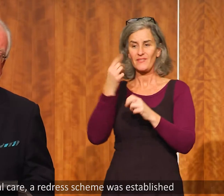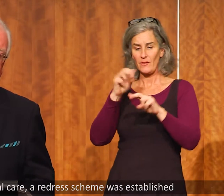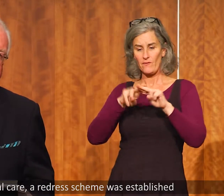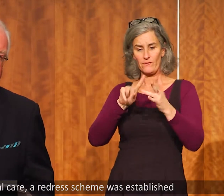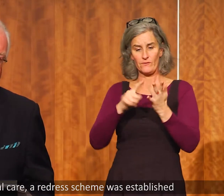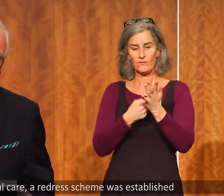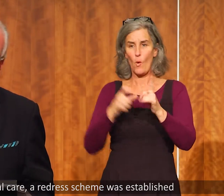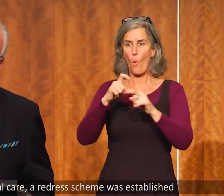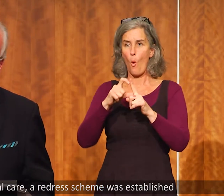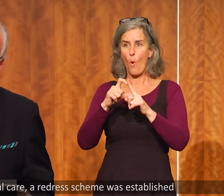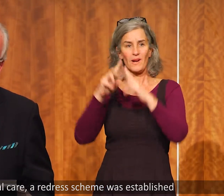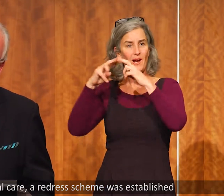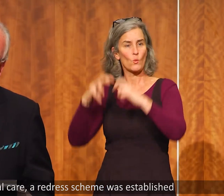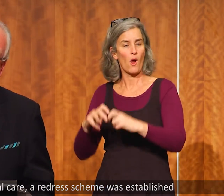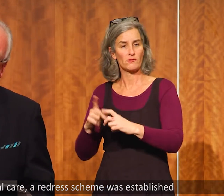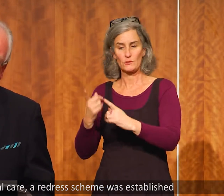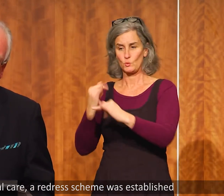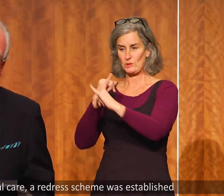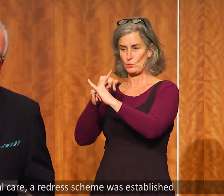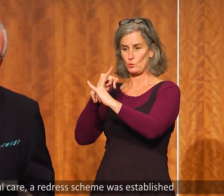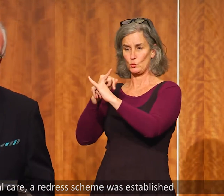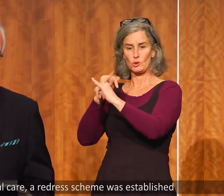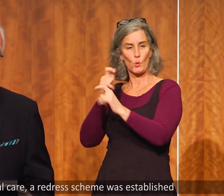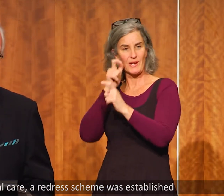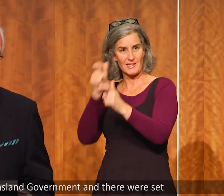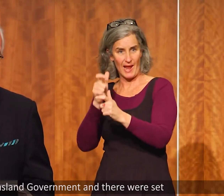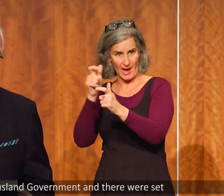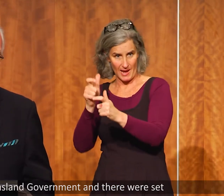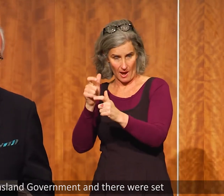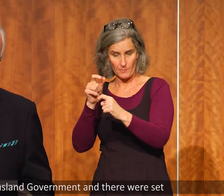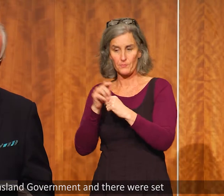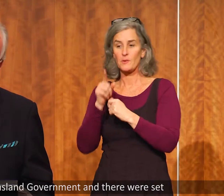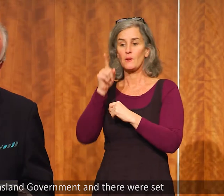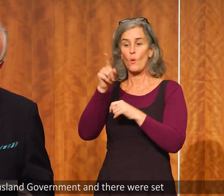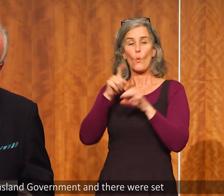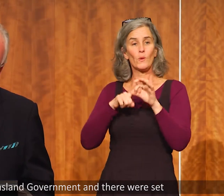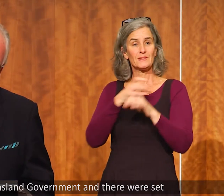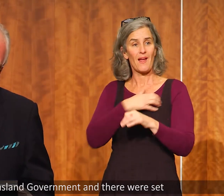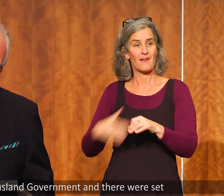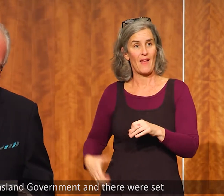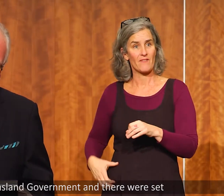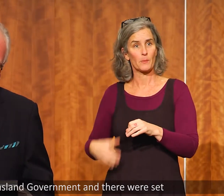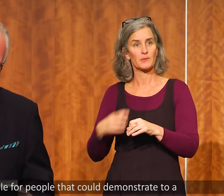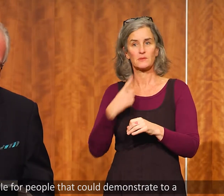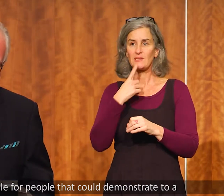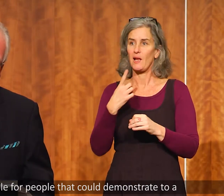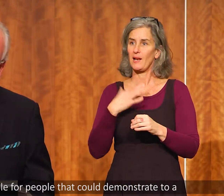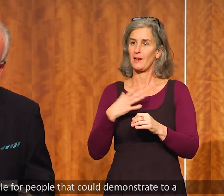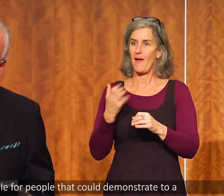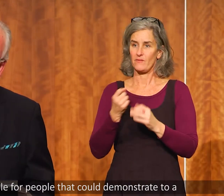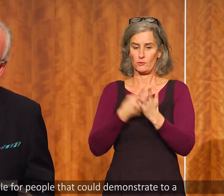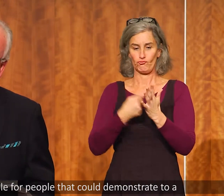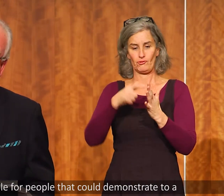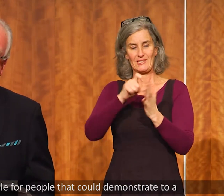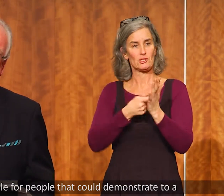inquiry into institutional care, a redress scheme was established by the Queensland government, and there were set